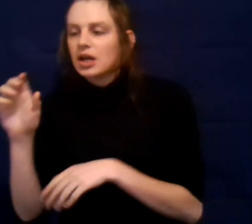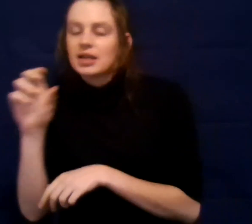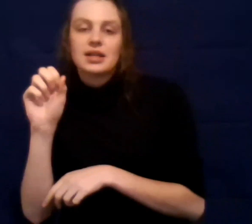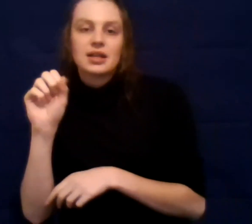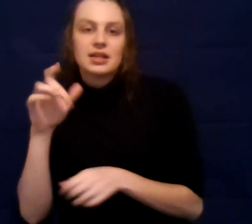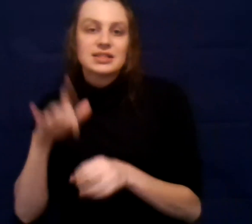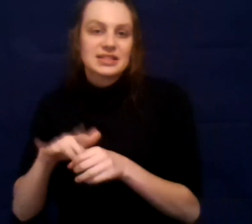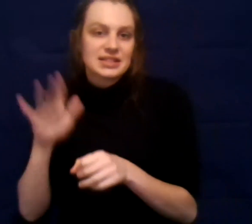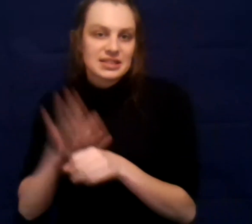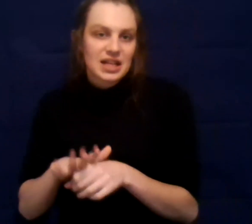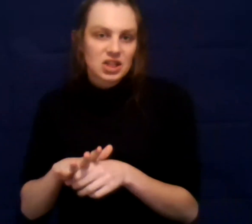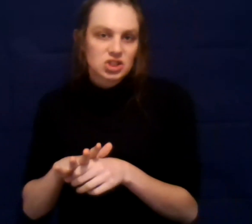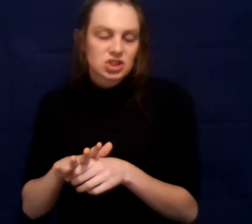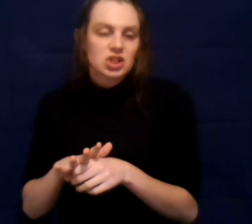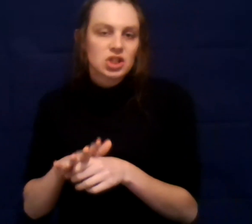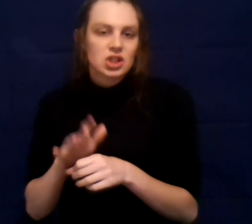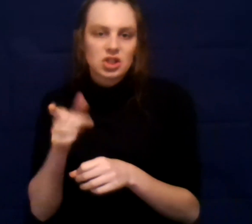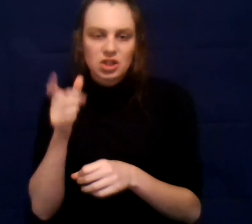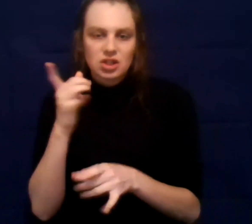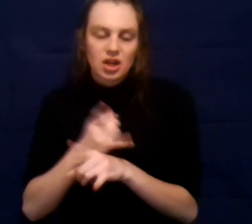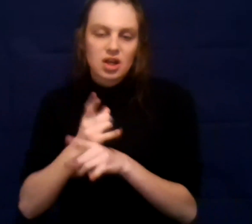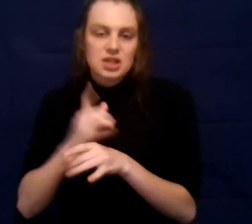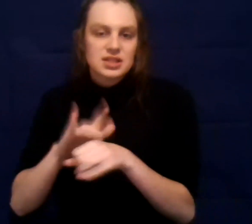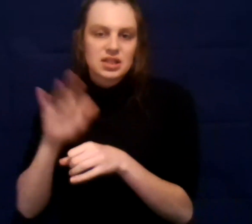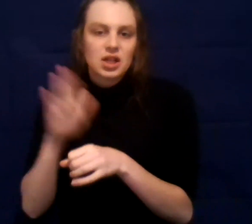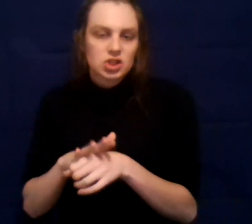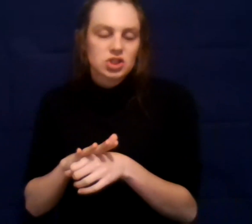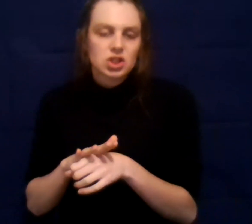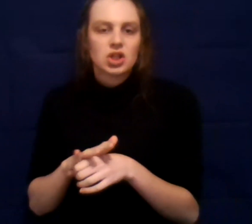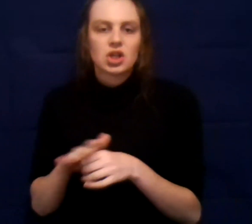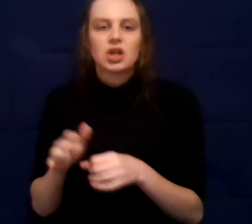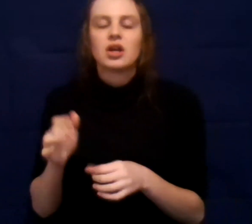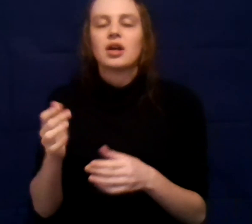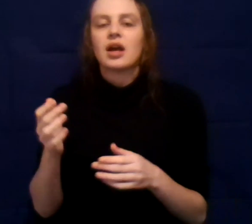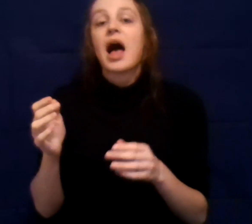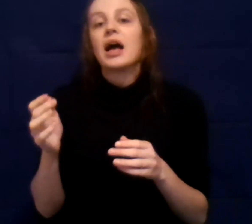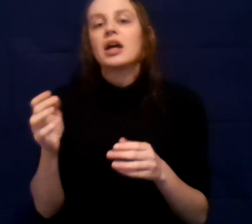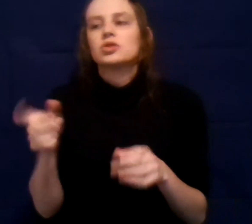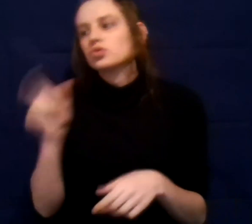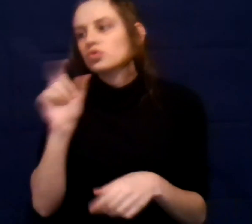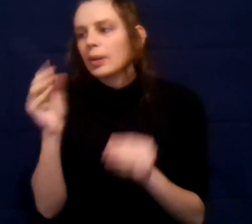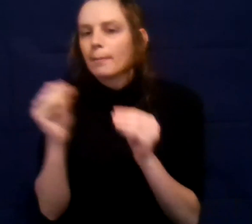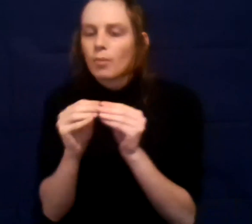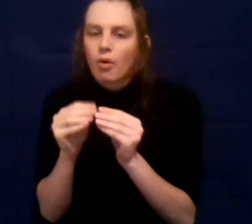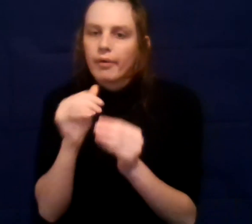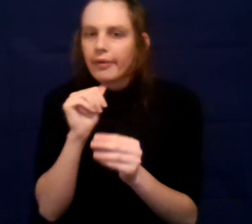get as tired fast. Um, and then I started